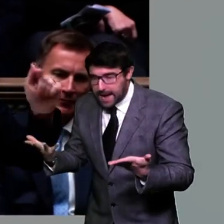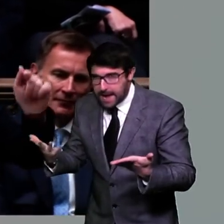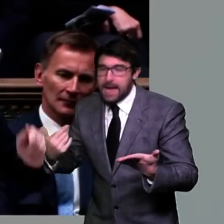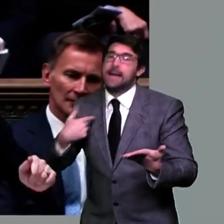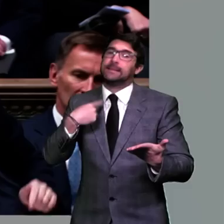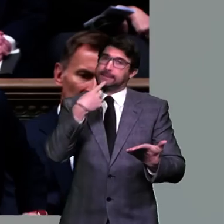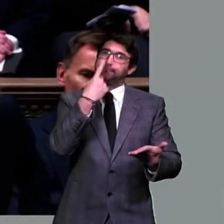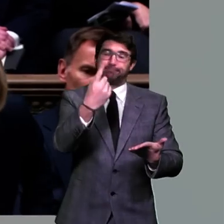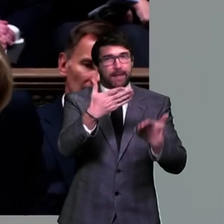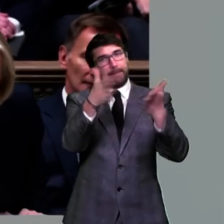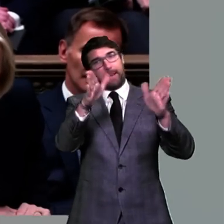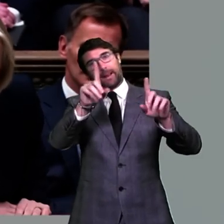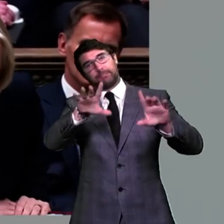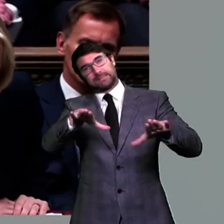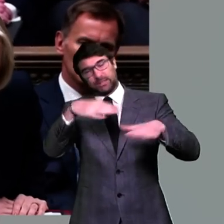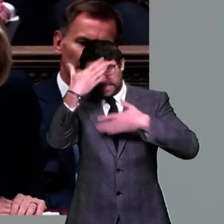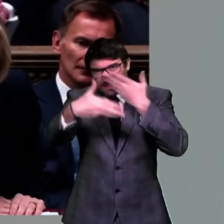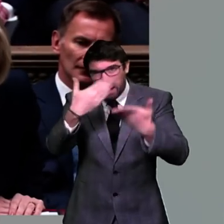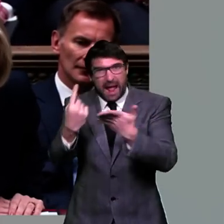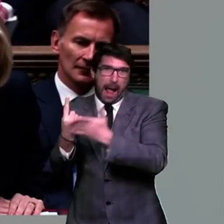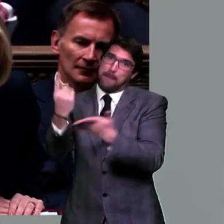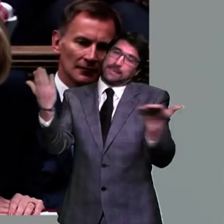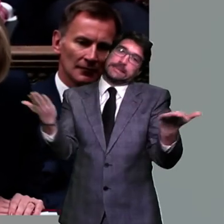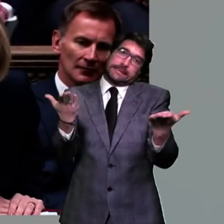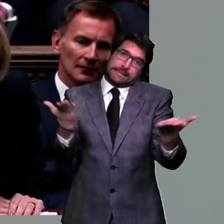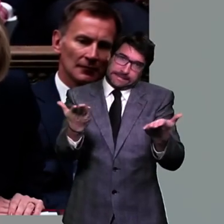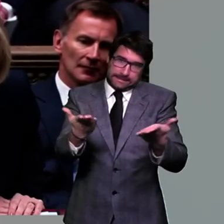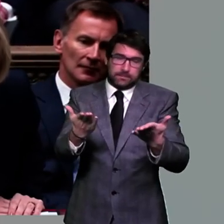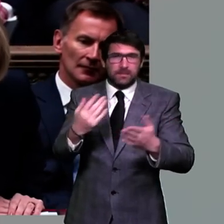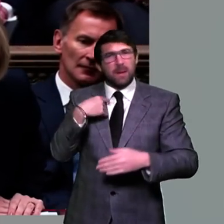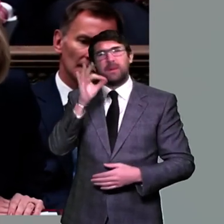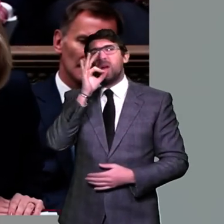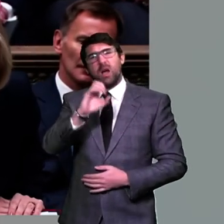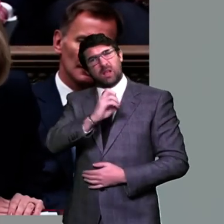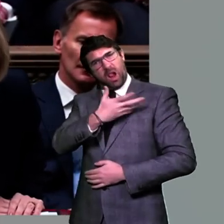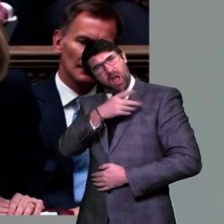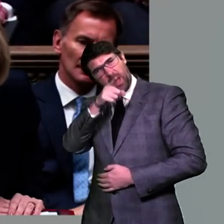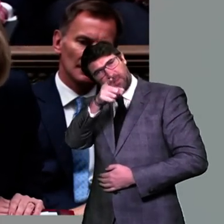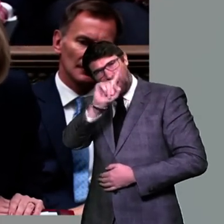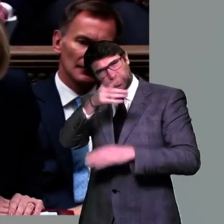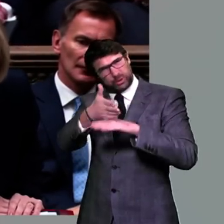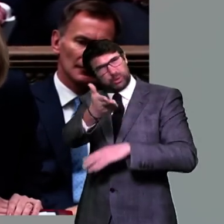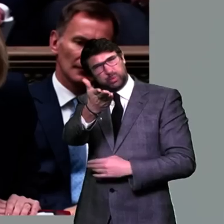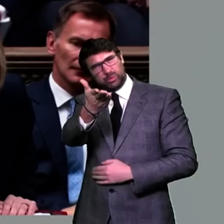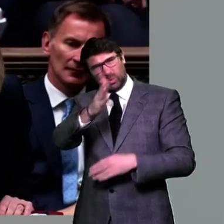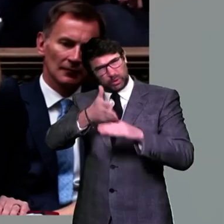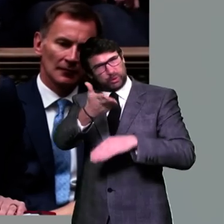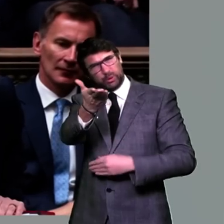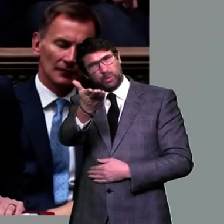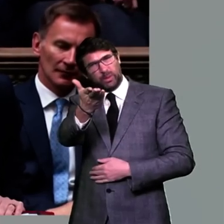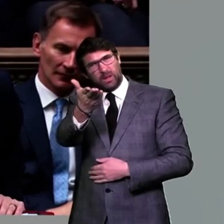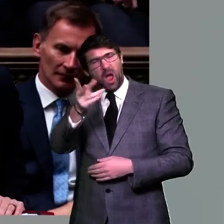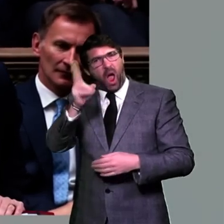And what is the honourable gentleman doing about the fact that train workers are again going on